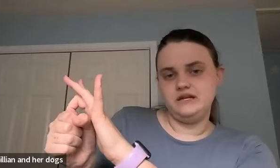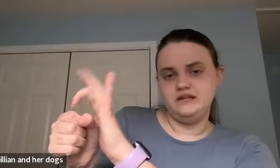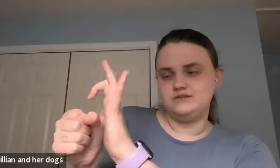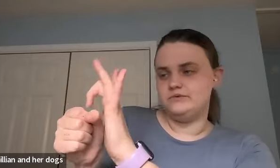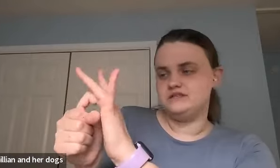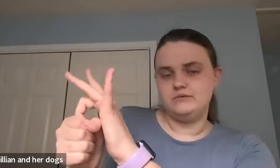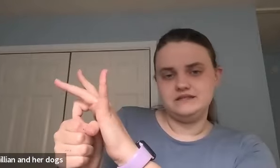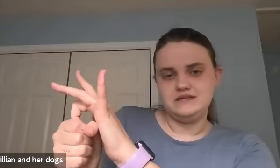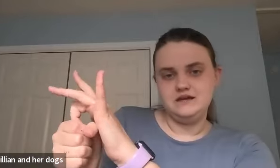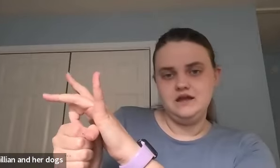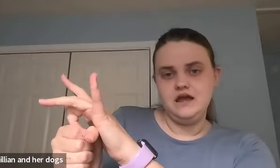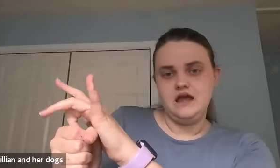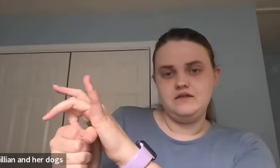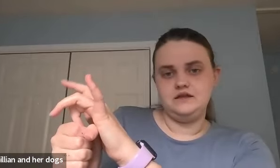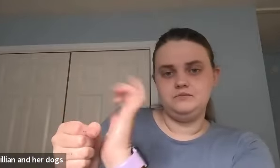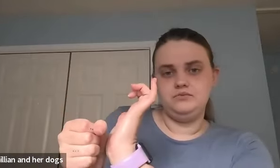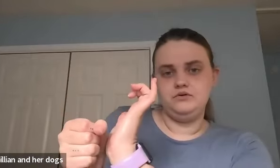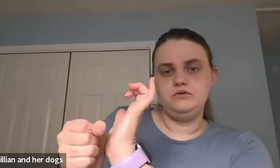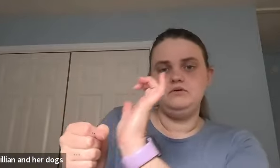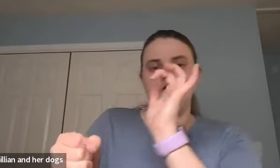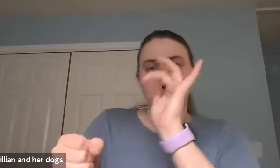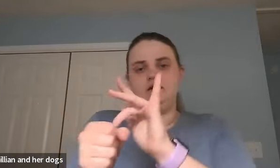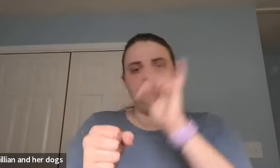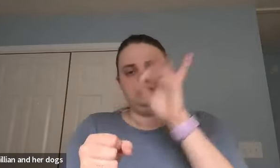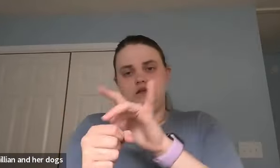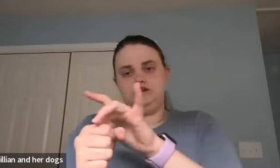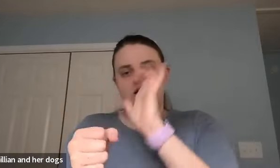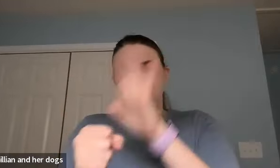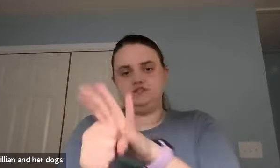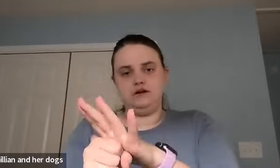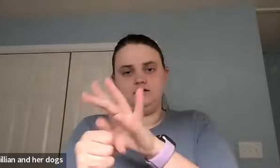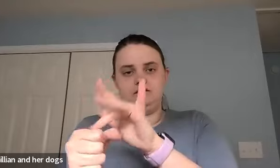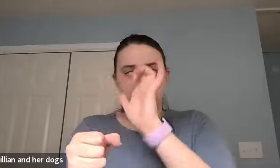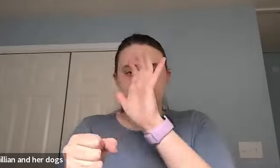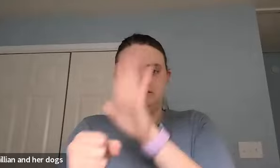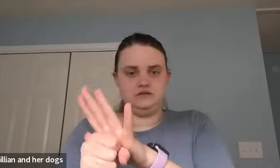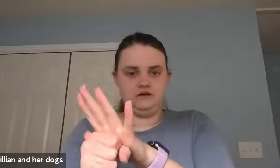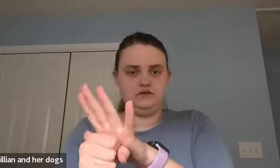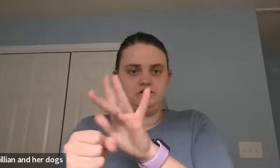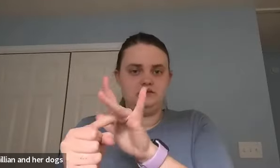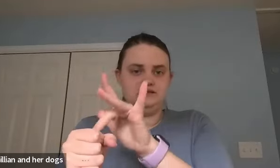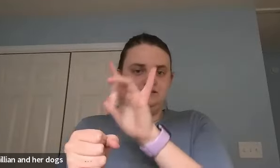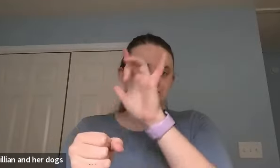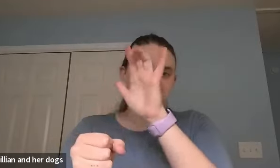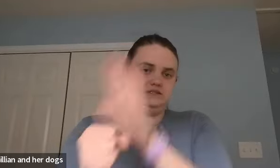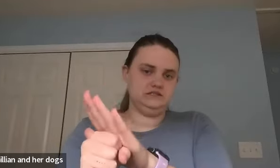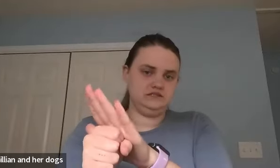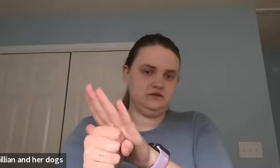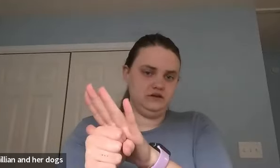it's almost like going inside. And then you pull and you kind of soda, soda, soda.